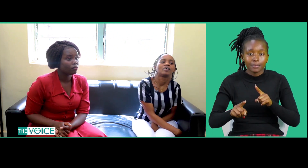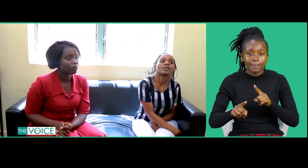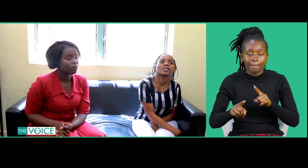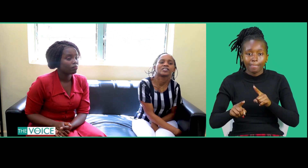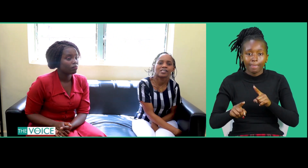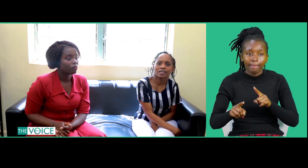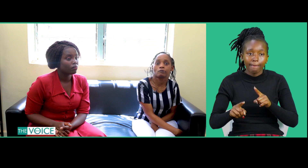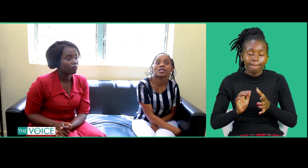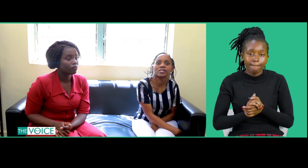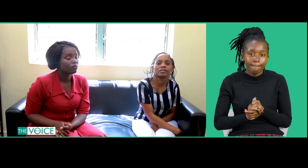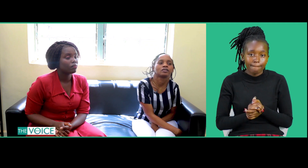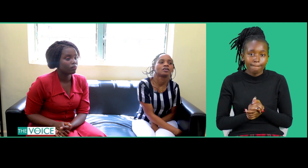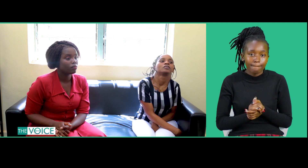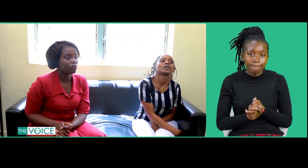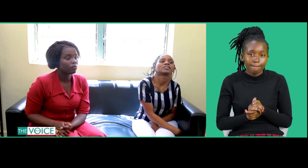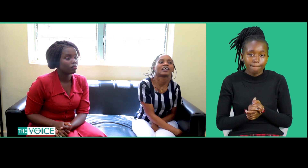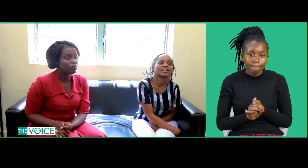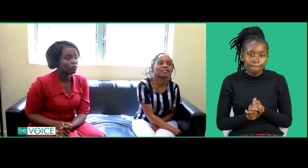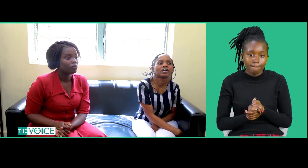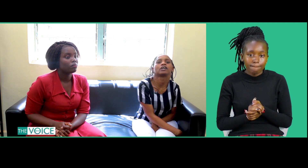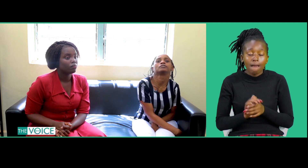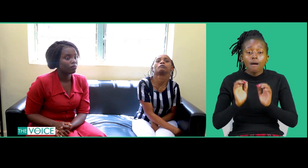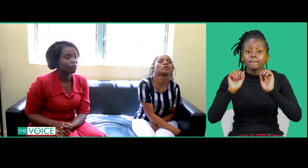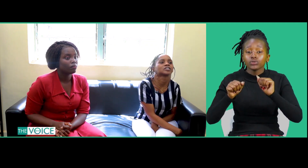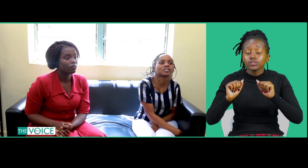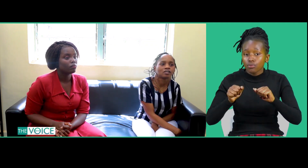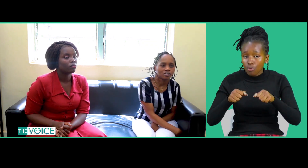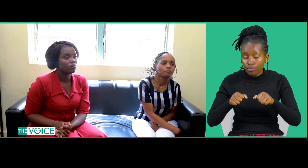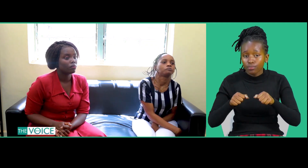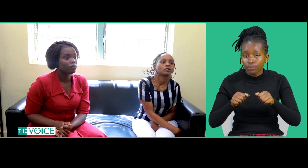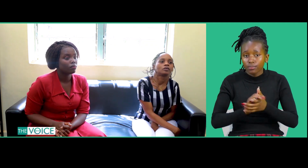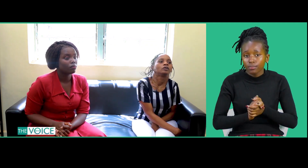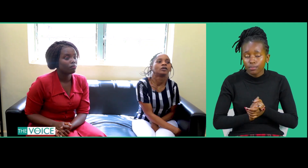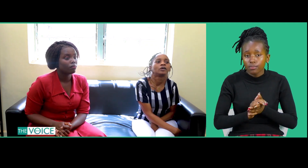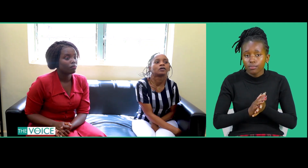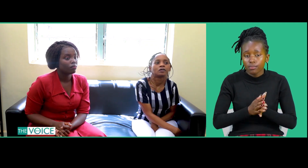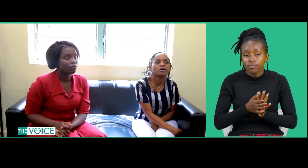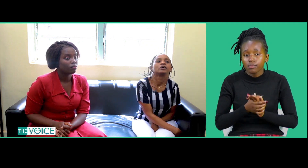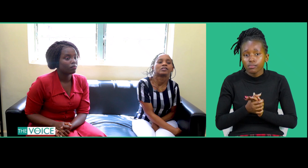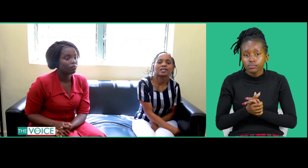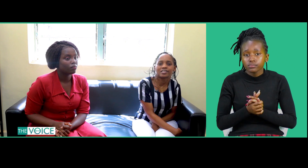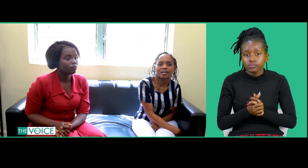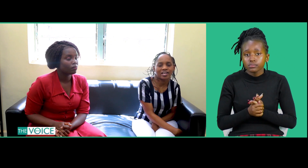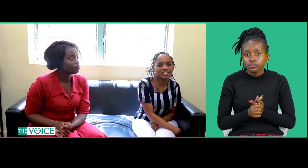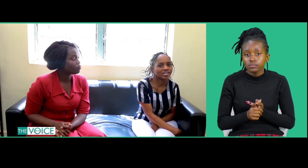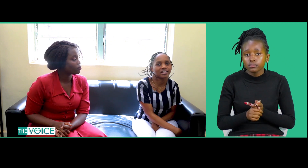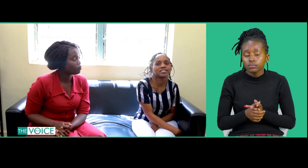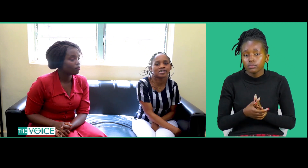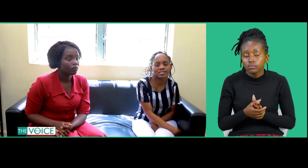her, there is that one thing that kid can do best. not